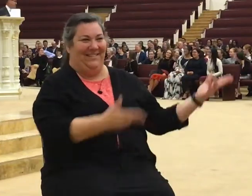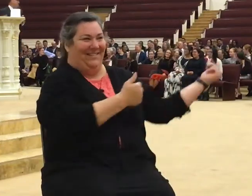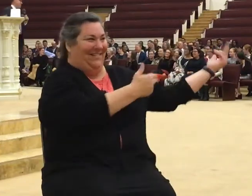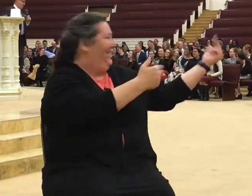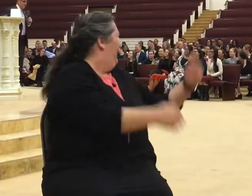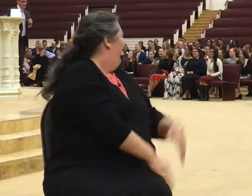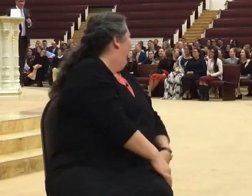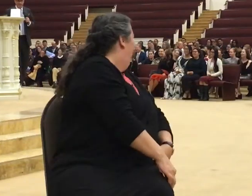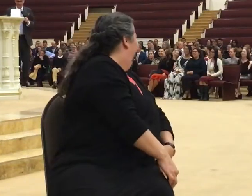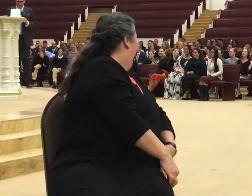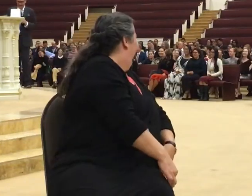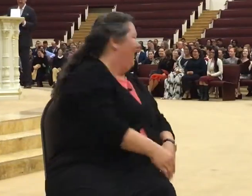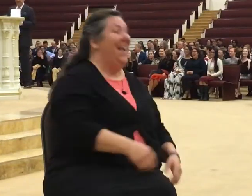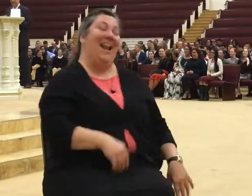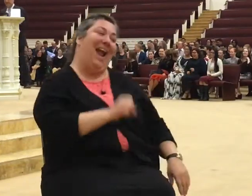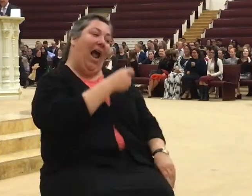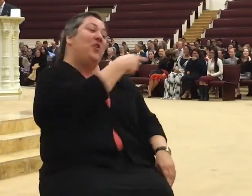Yeah, now you know.